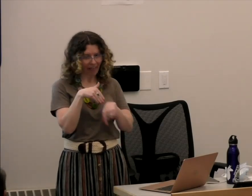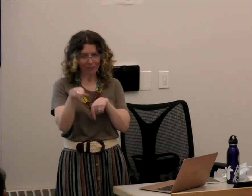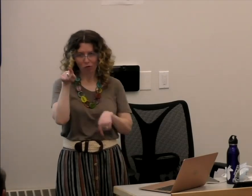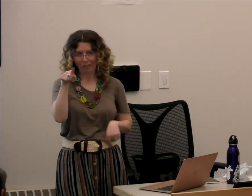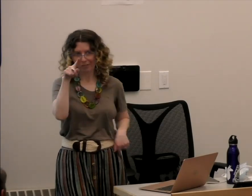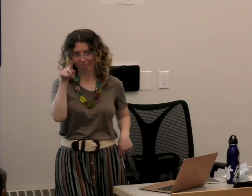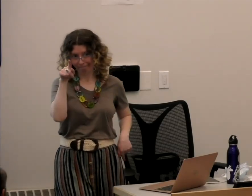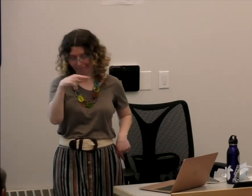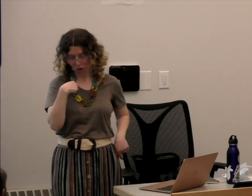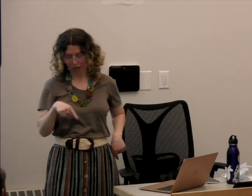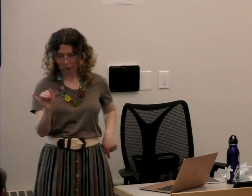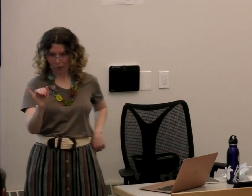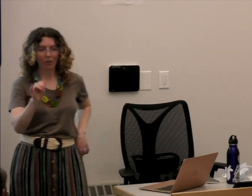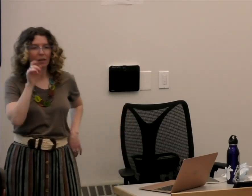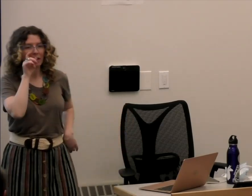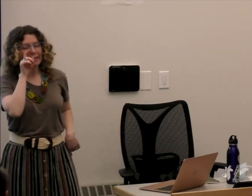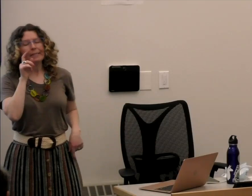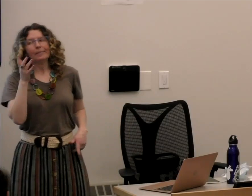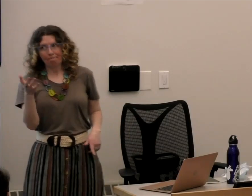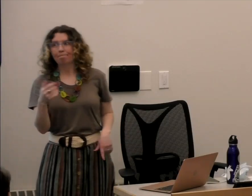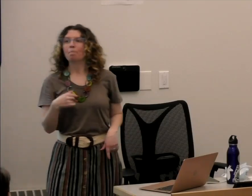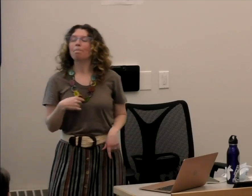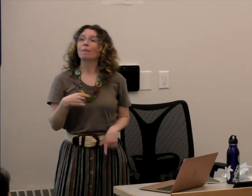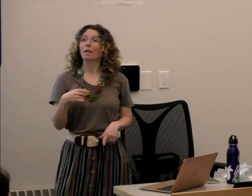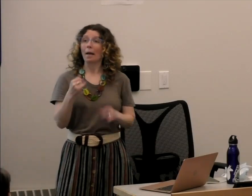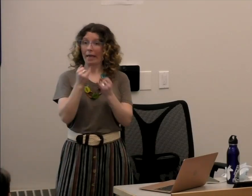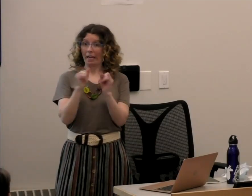understand. So it's gone over there to China as well.